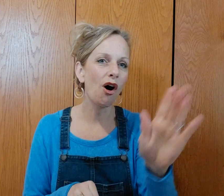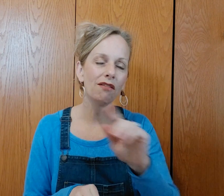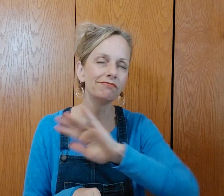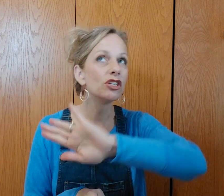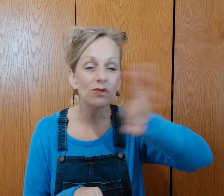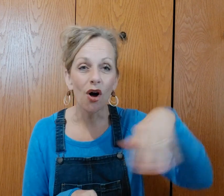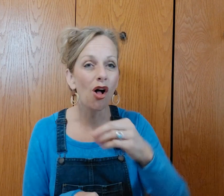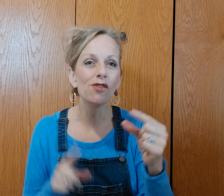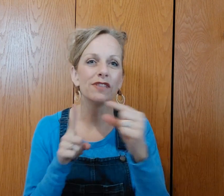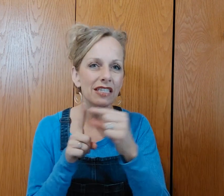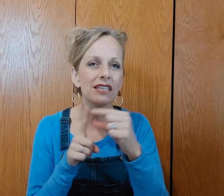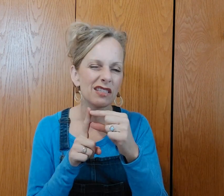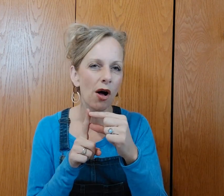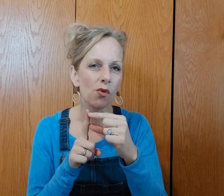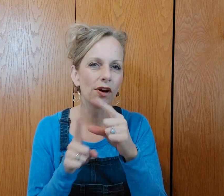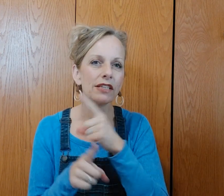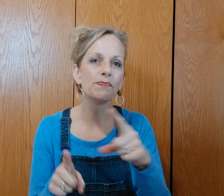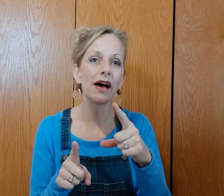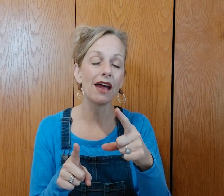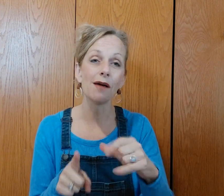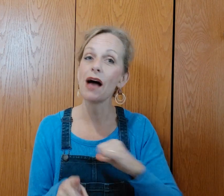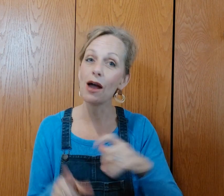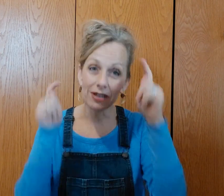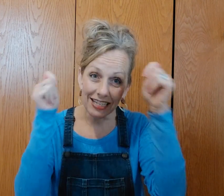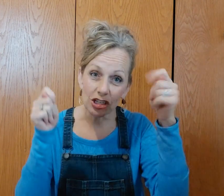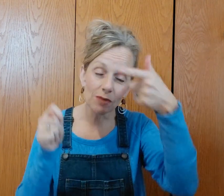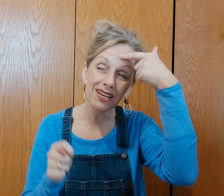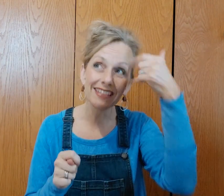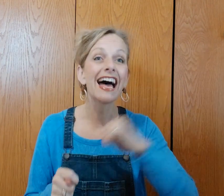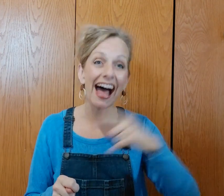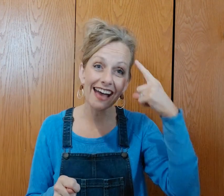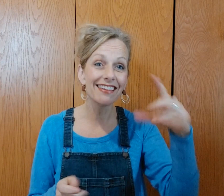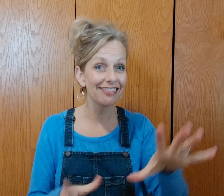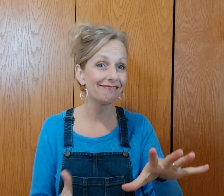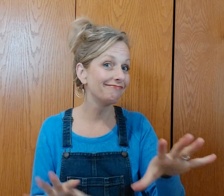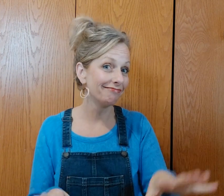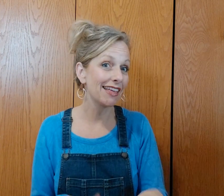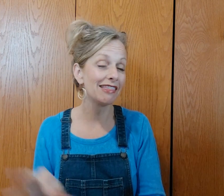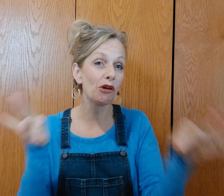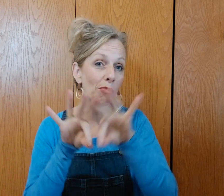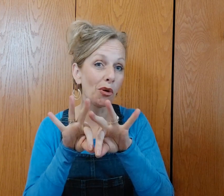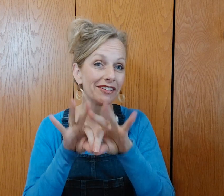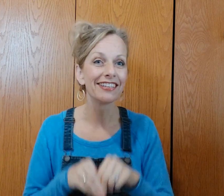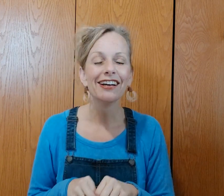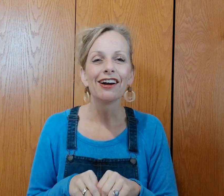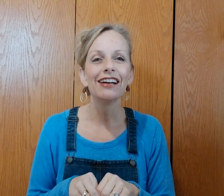all of these small words, but I want to teach them because I think they're important. All right,